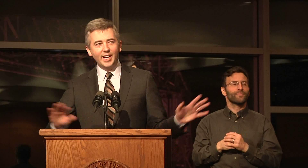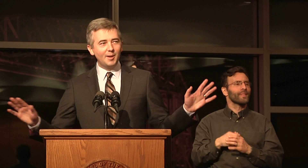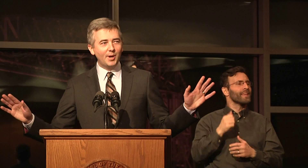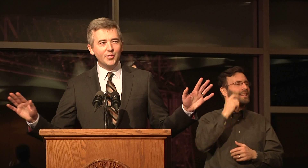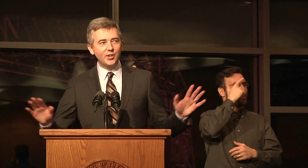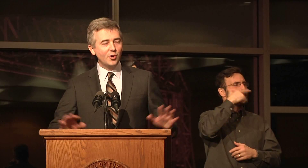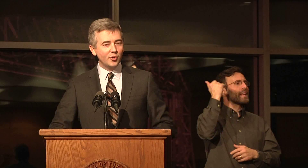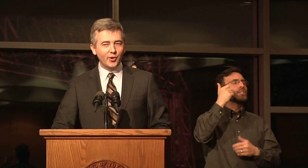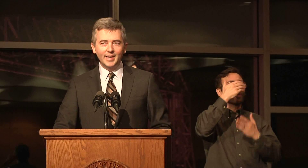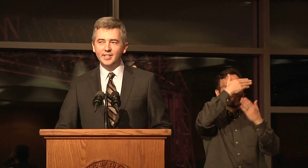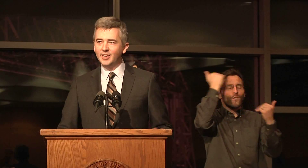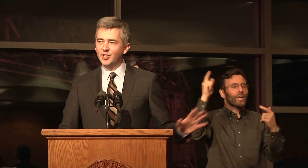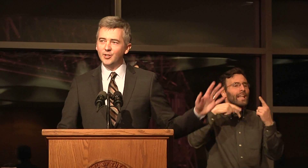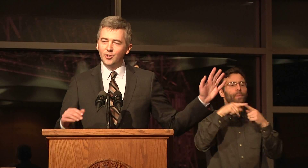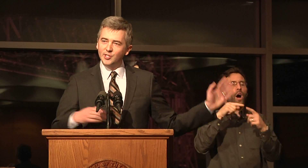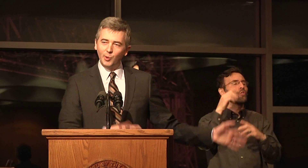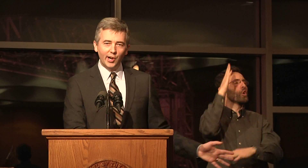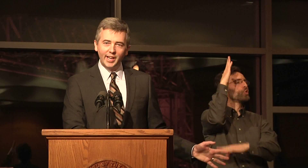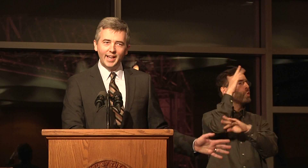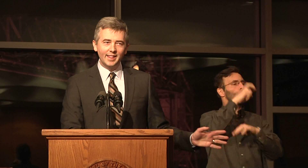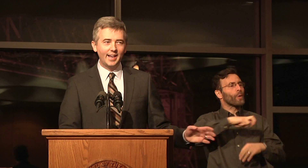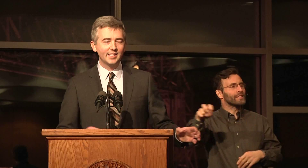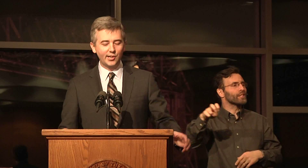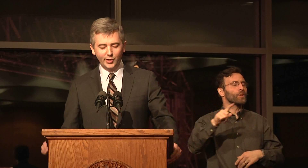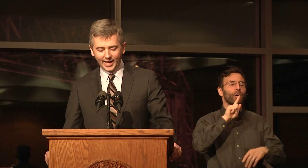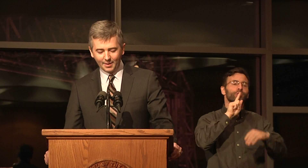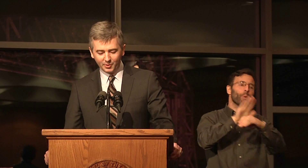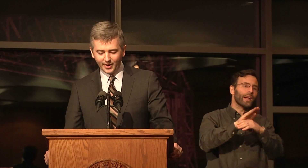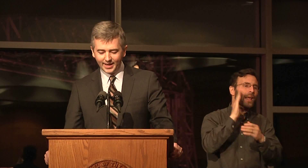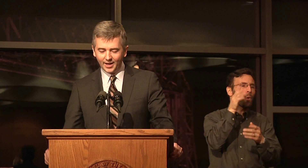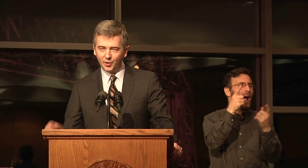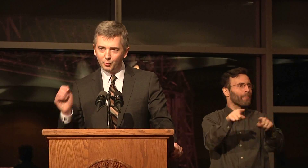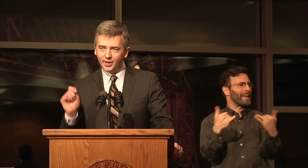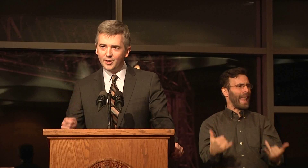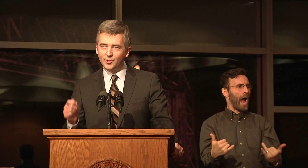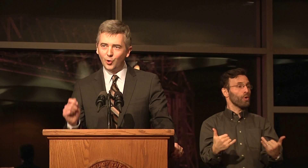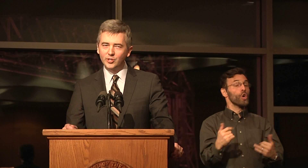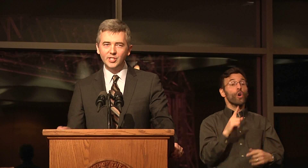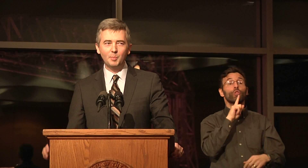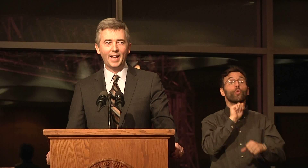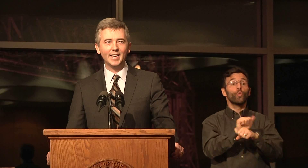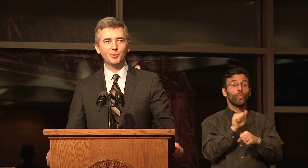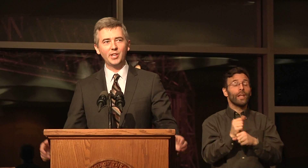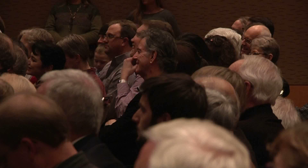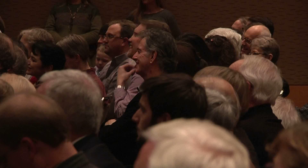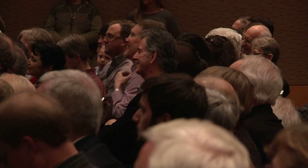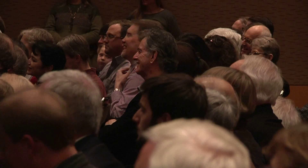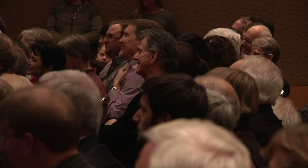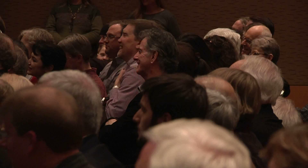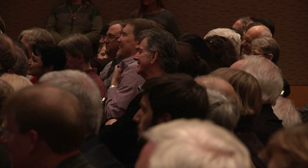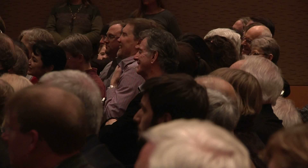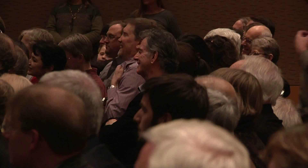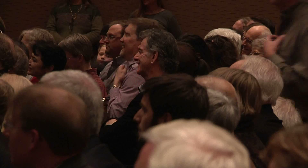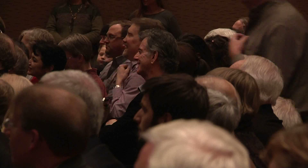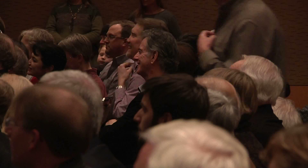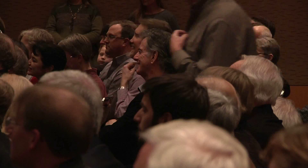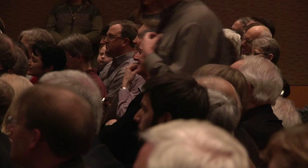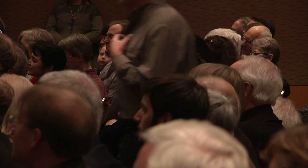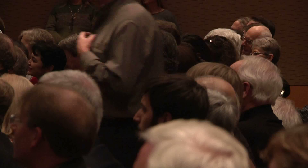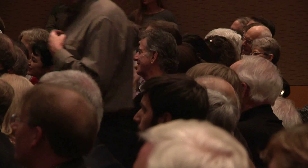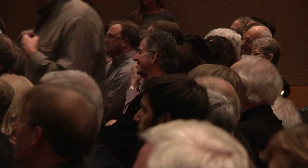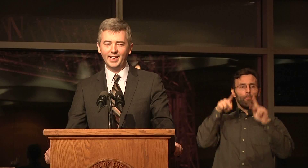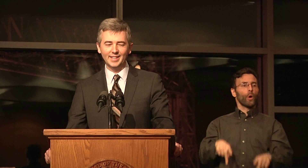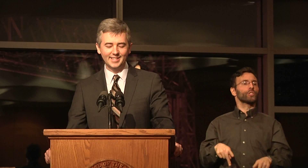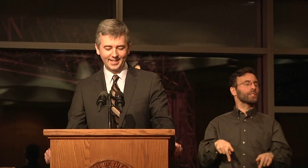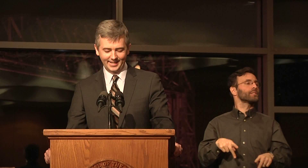Because forget about the noon transition or the swearing in that's going to happen right now. The real torches pass when you take a complaint from a person that's